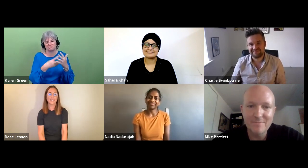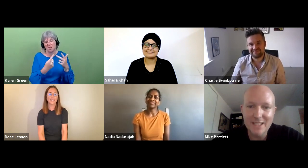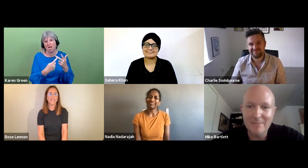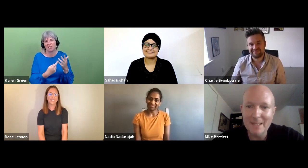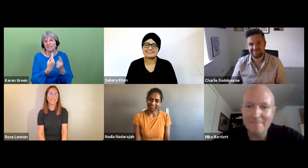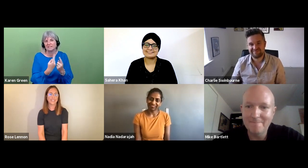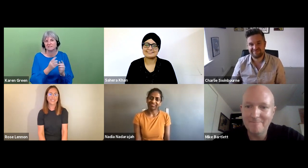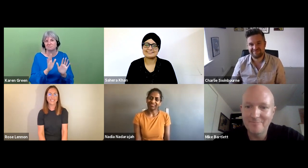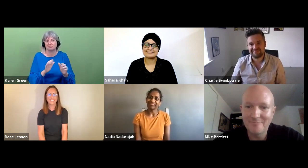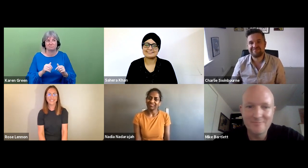that's me.